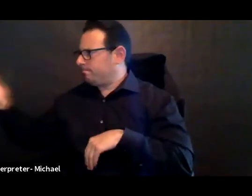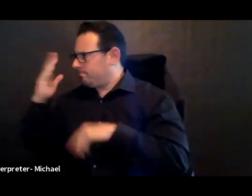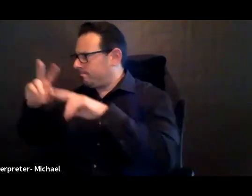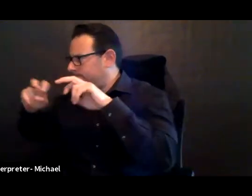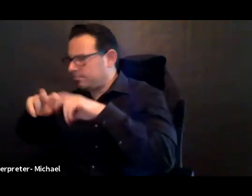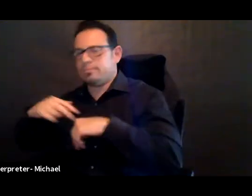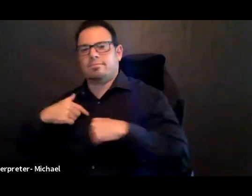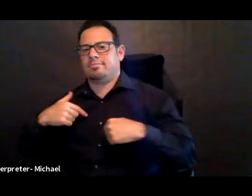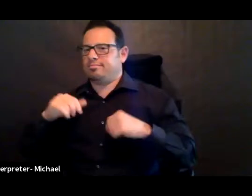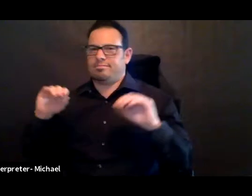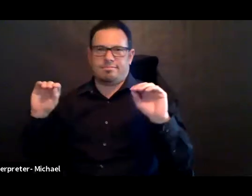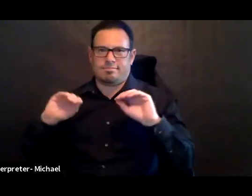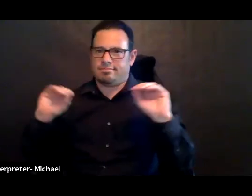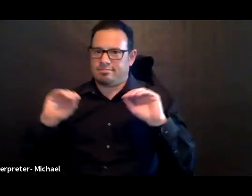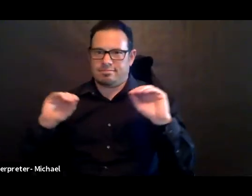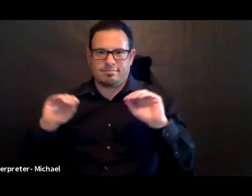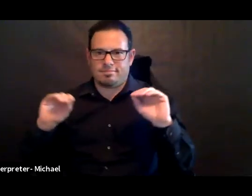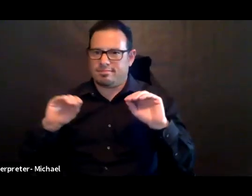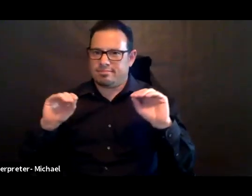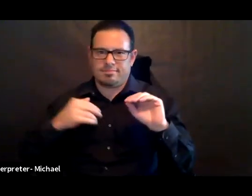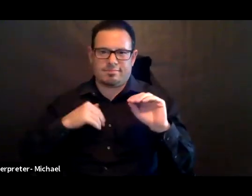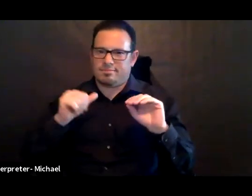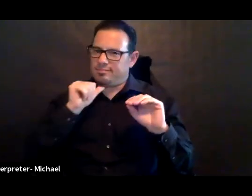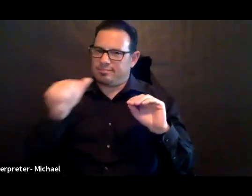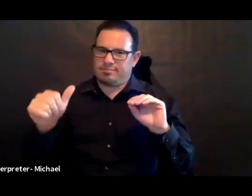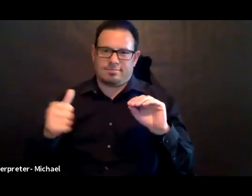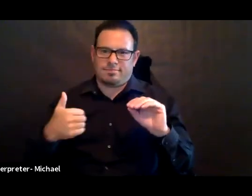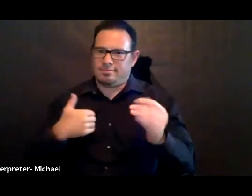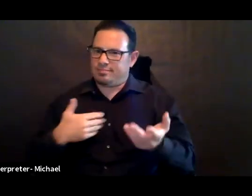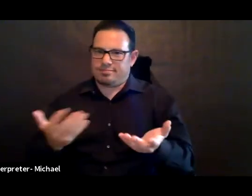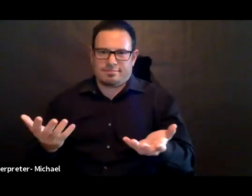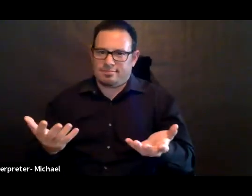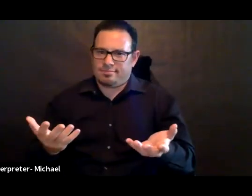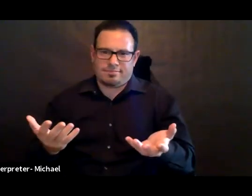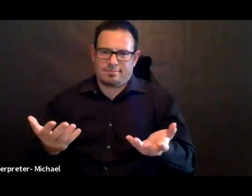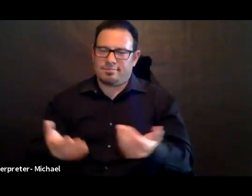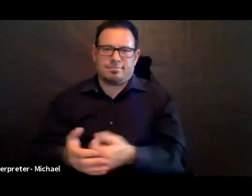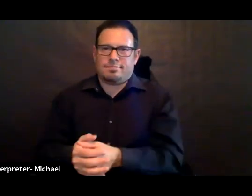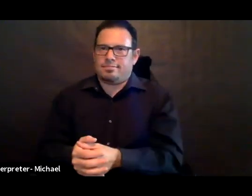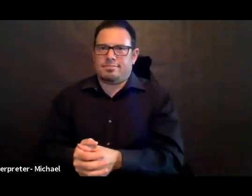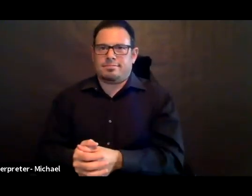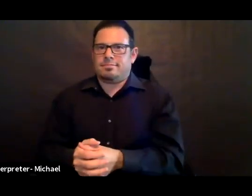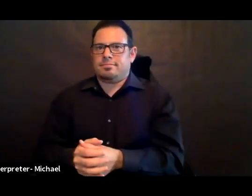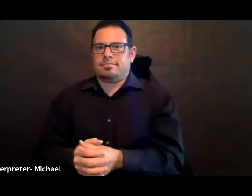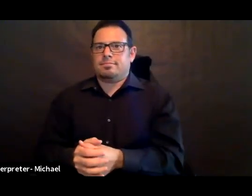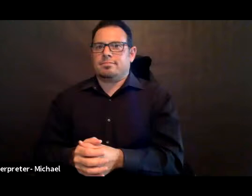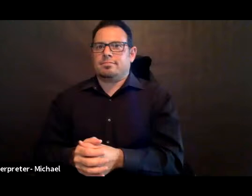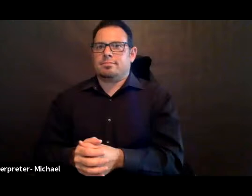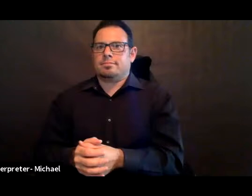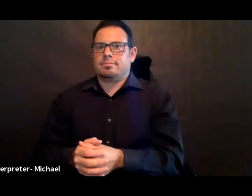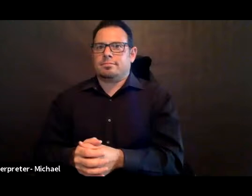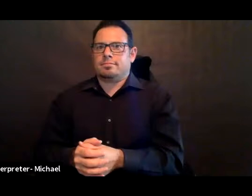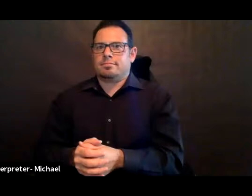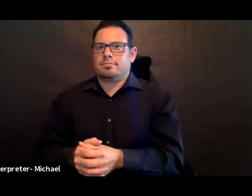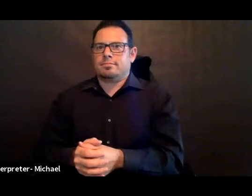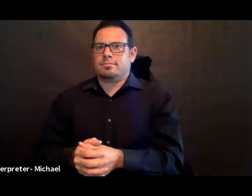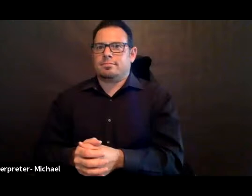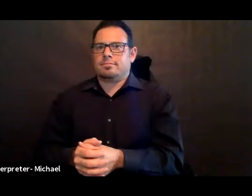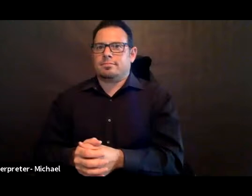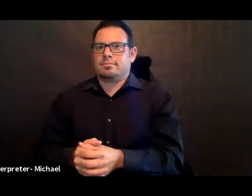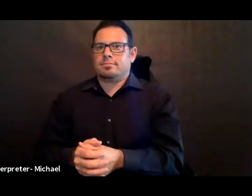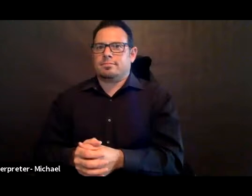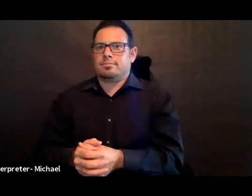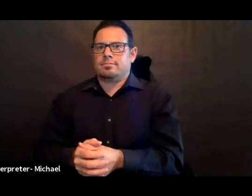so what we're seeing in terms of the variant and the proportion of our breakthrough cases by a certain variant,